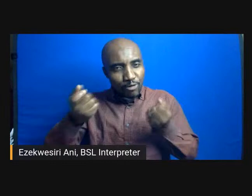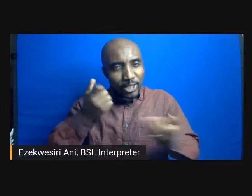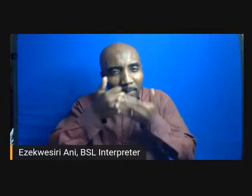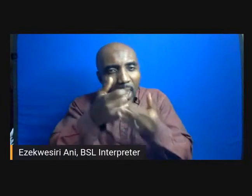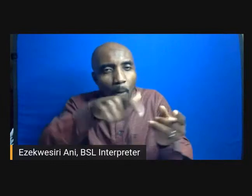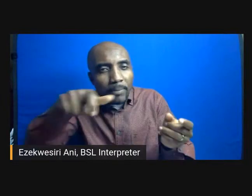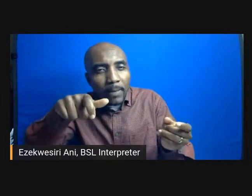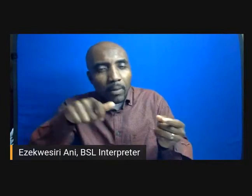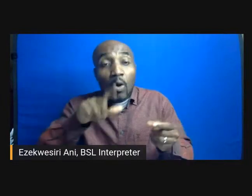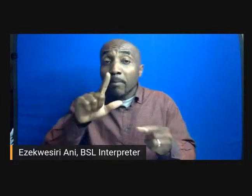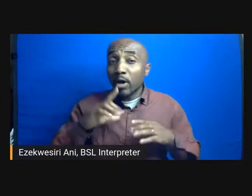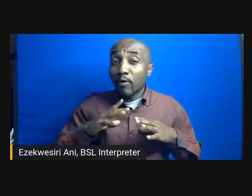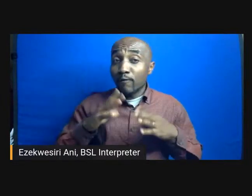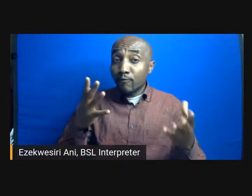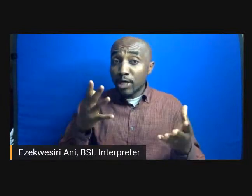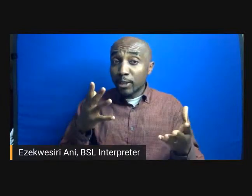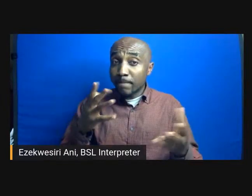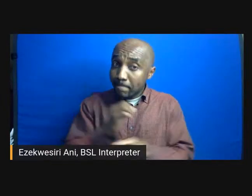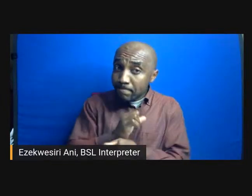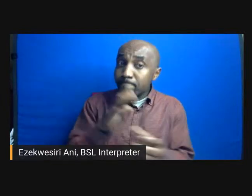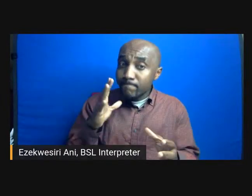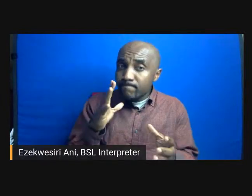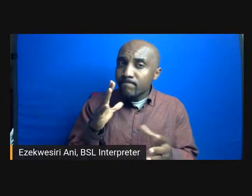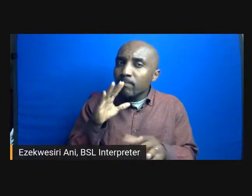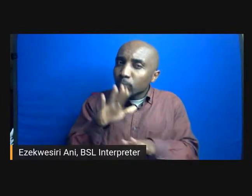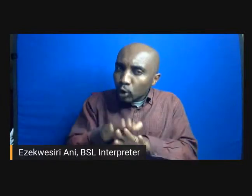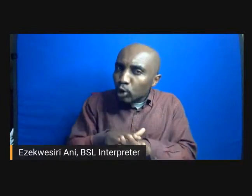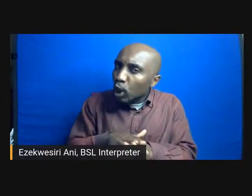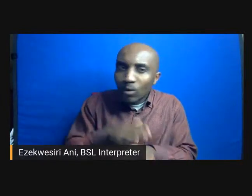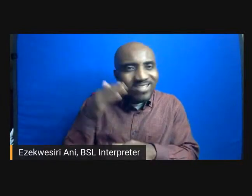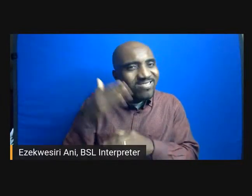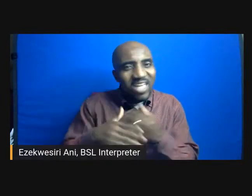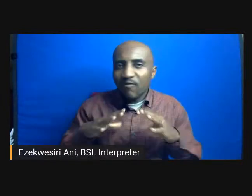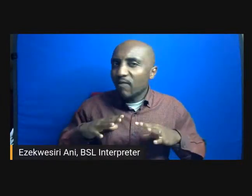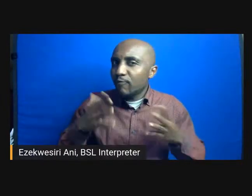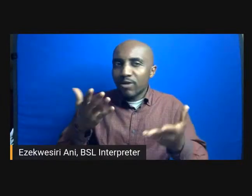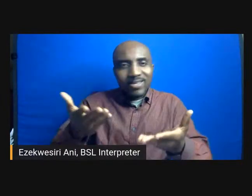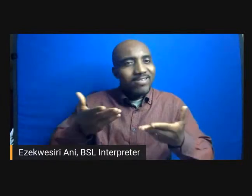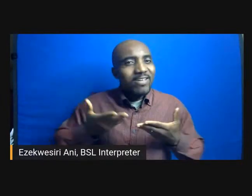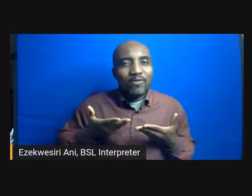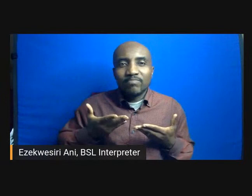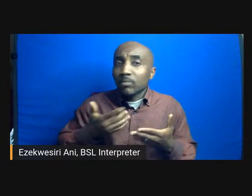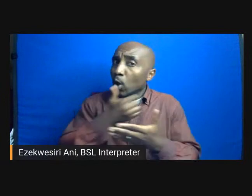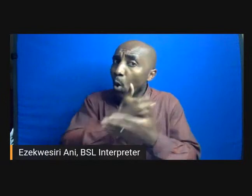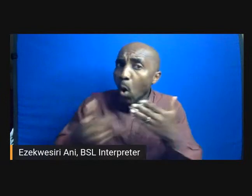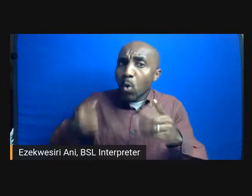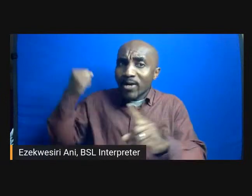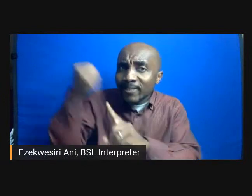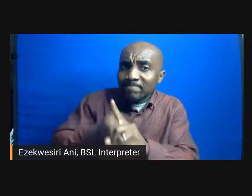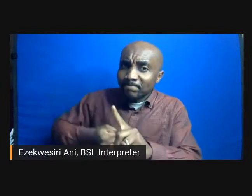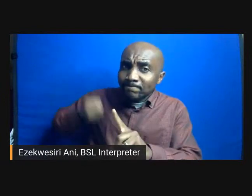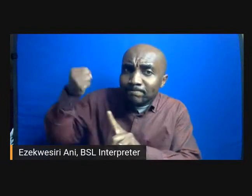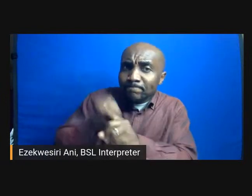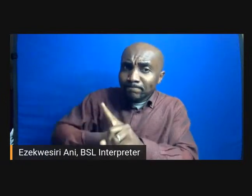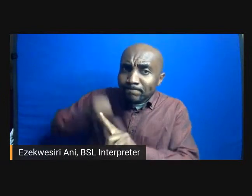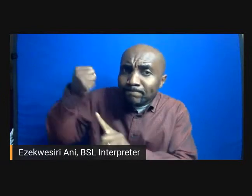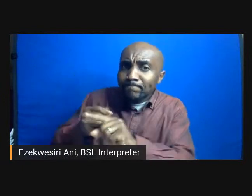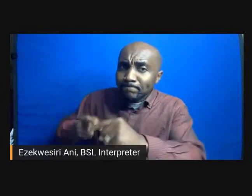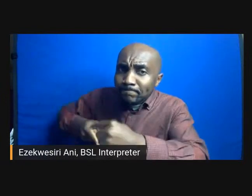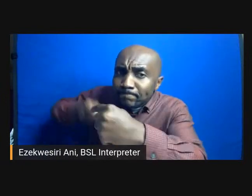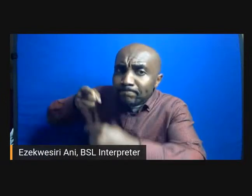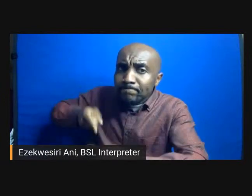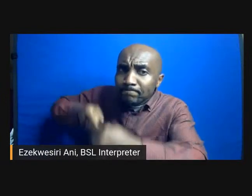But freedom would come in bits, never freely given, always fought for.